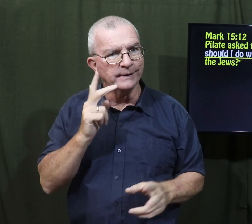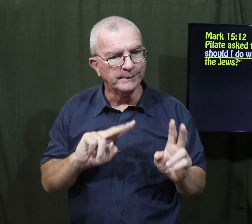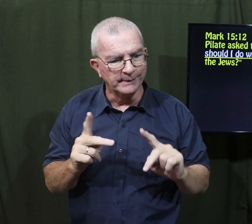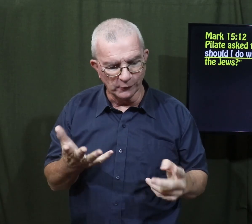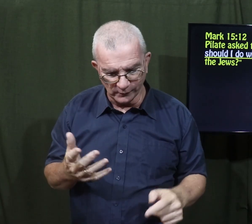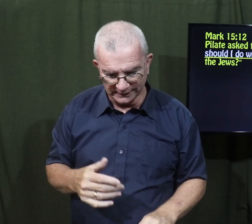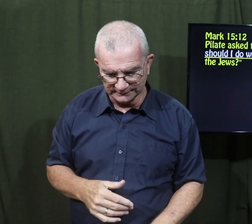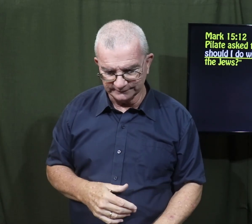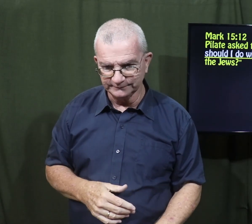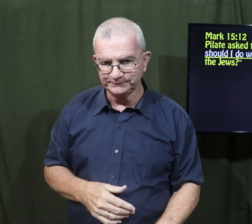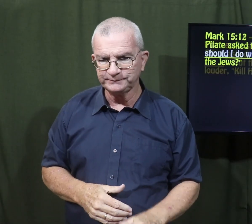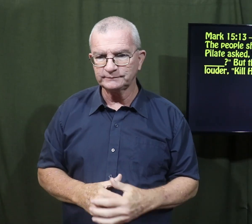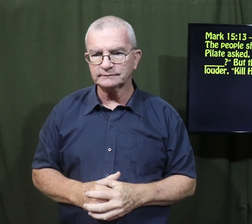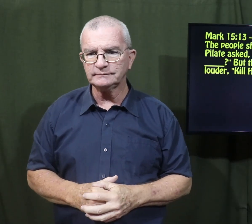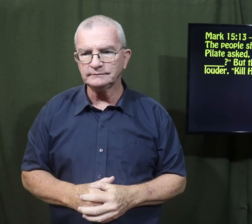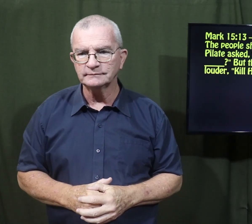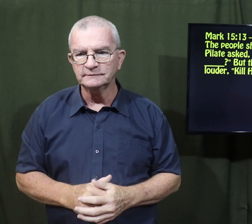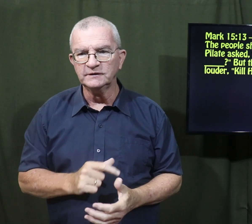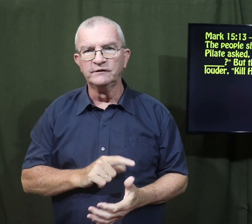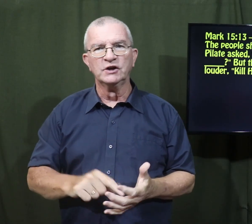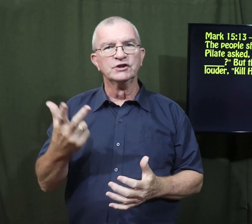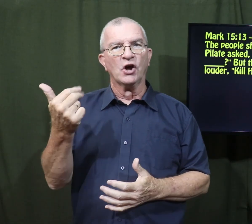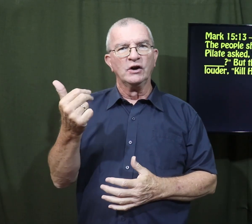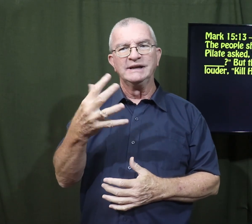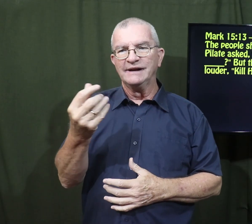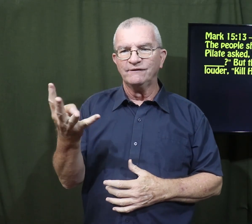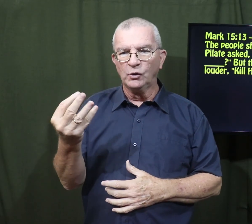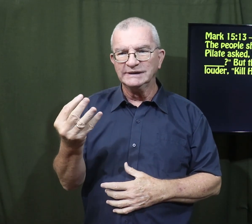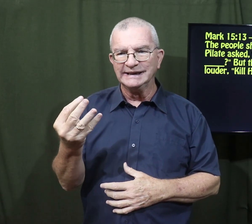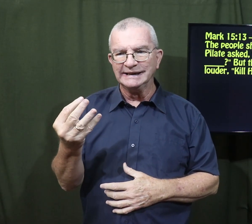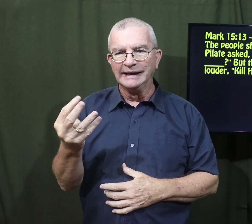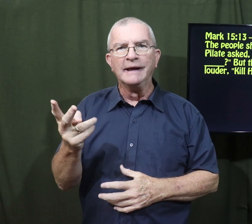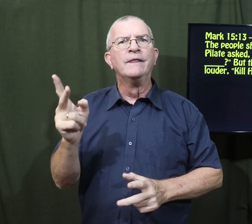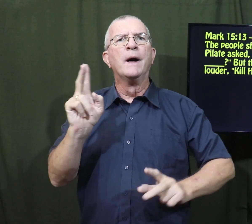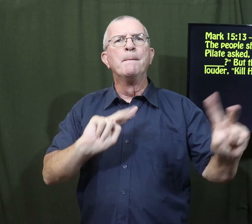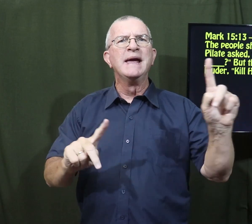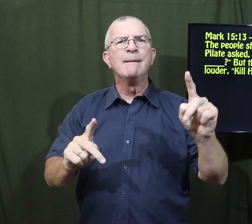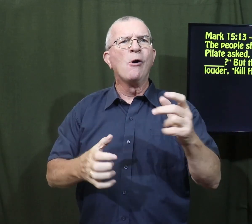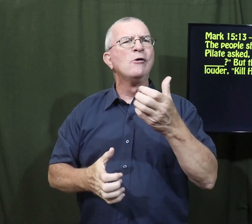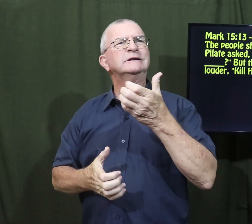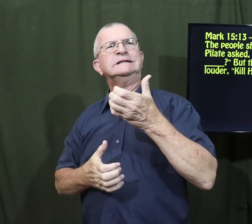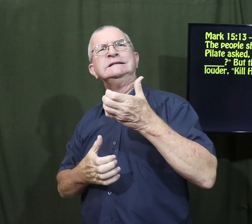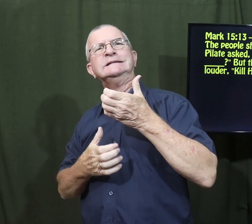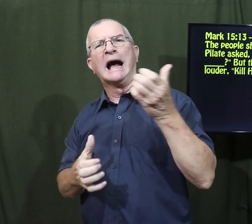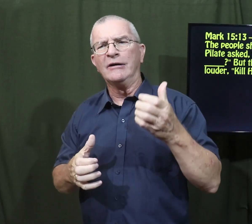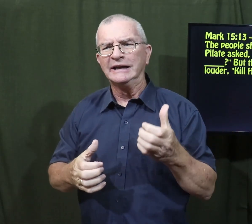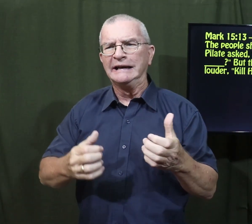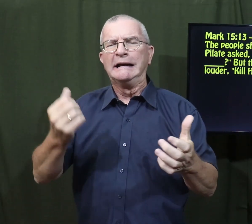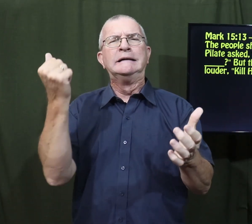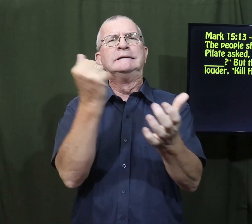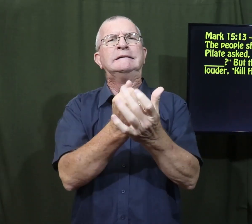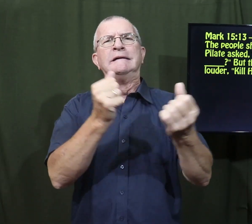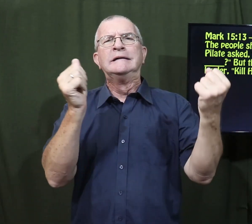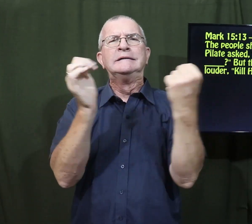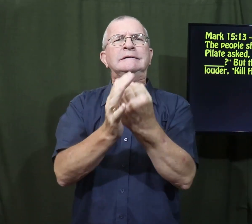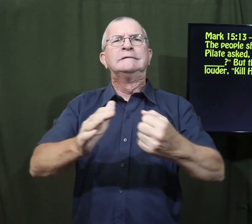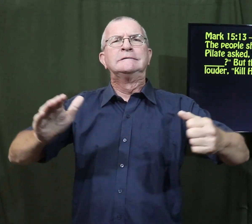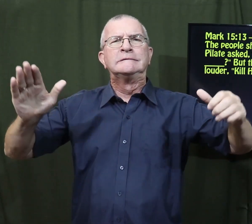Let's see what the people want. Verses 13 and 14. The people shouted, kill